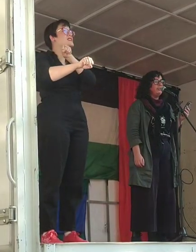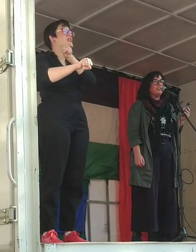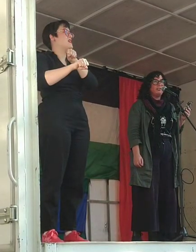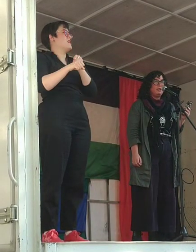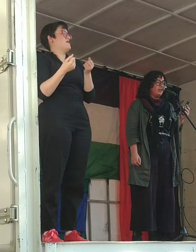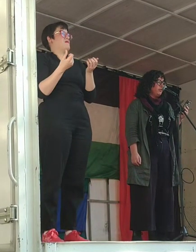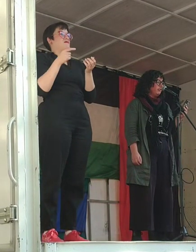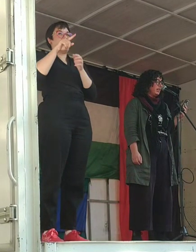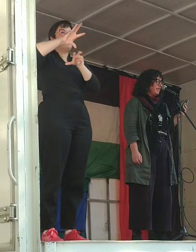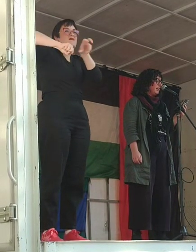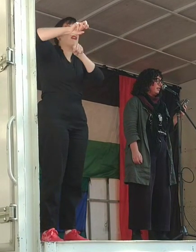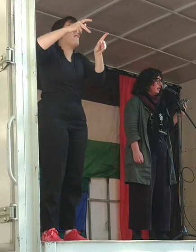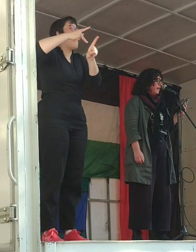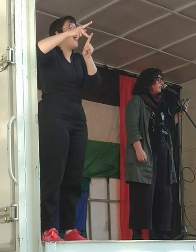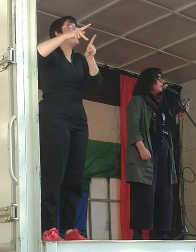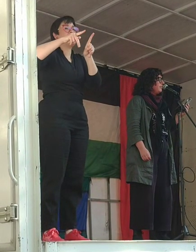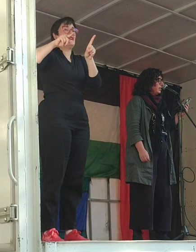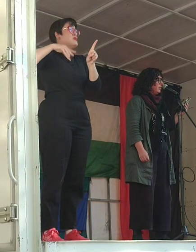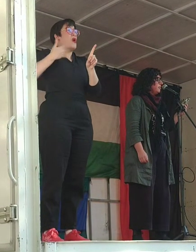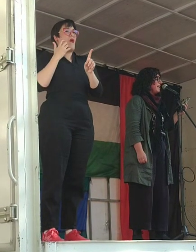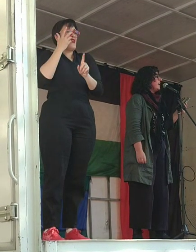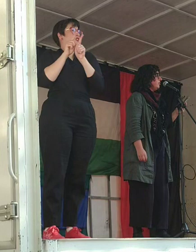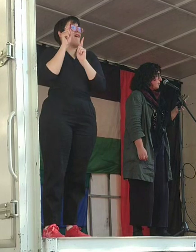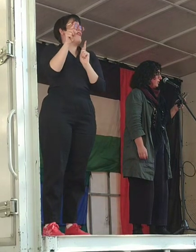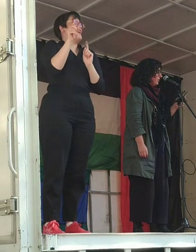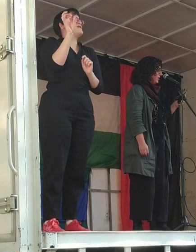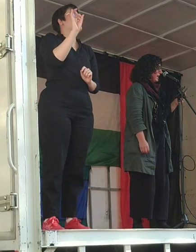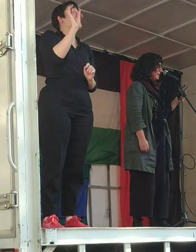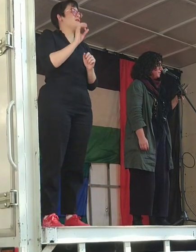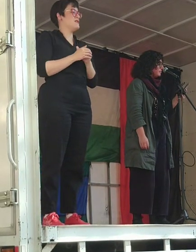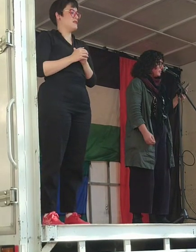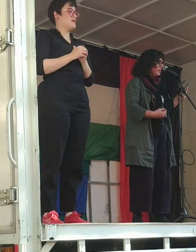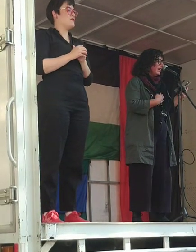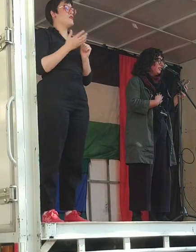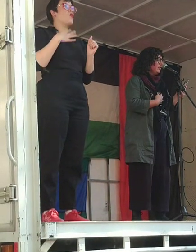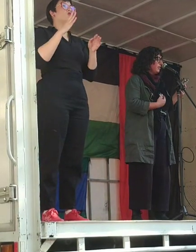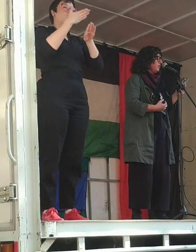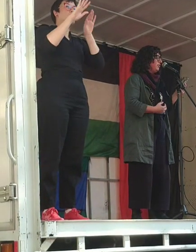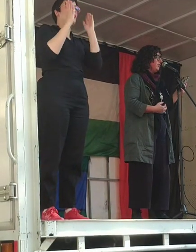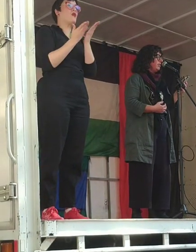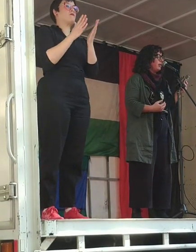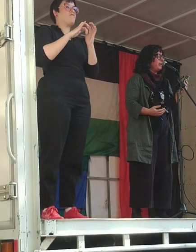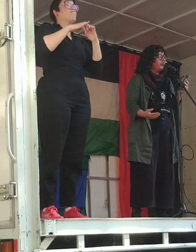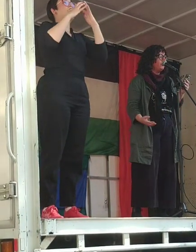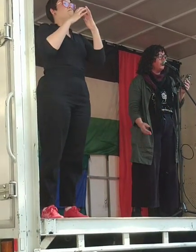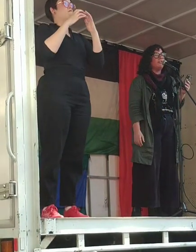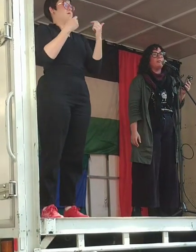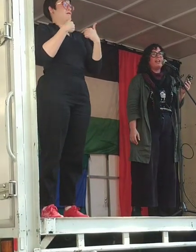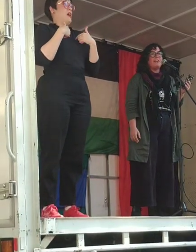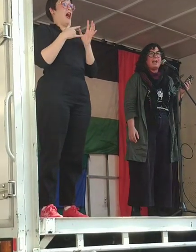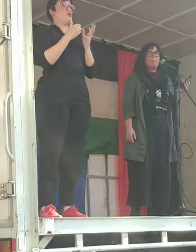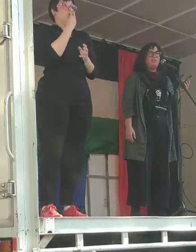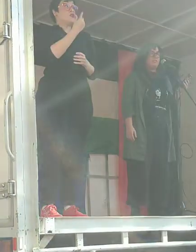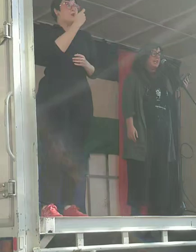be further from the futures we dream of together. So we continue to make our new worlds today. I do so as a Jew, and we all